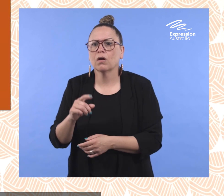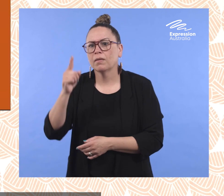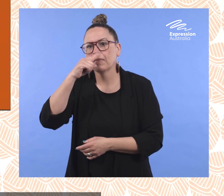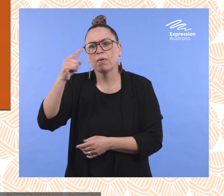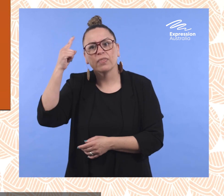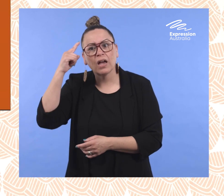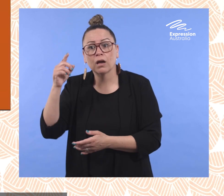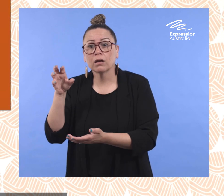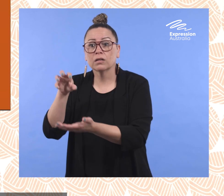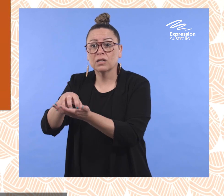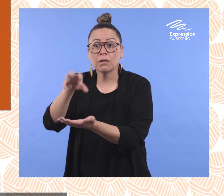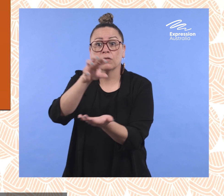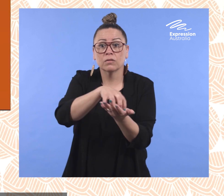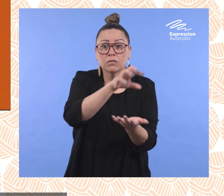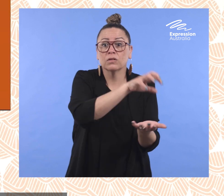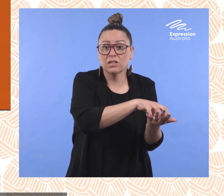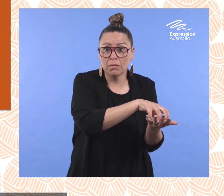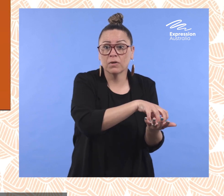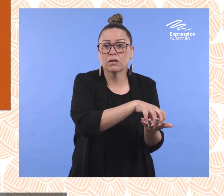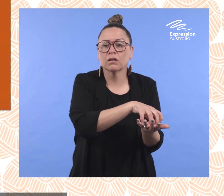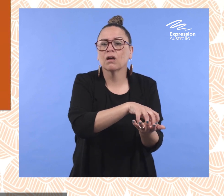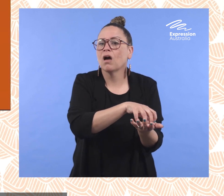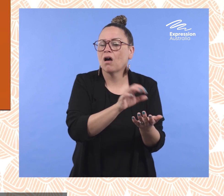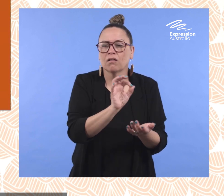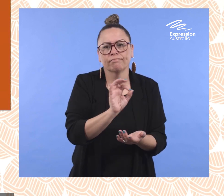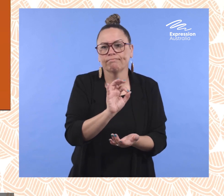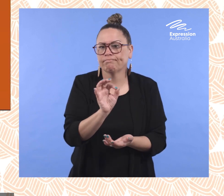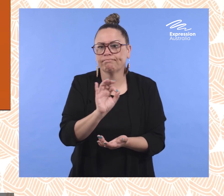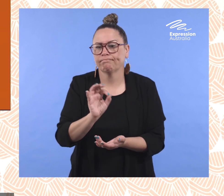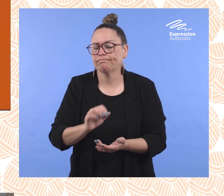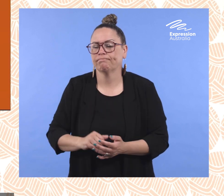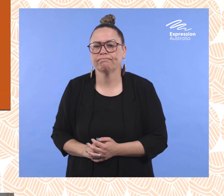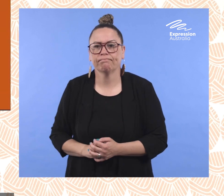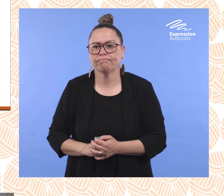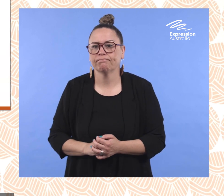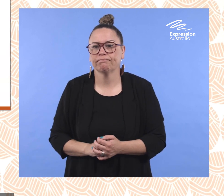being promoted, isn't it? So no third chamber at all. No.